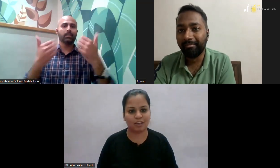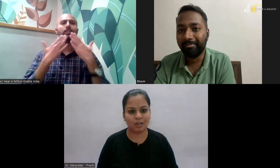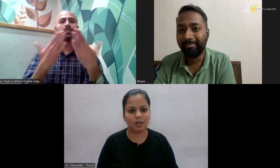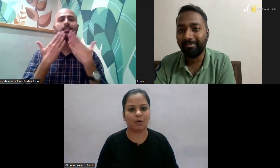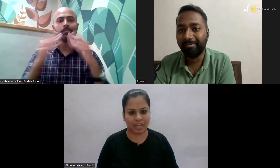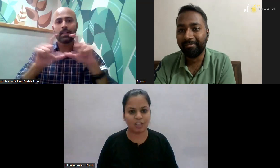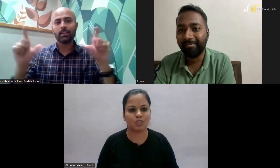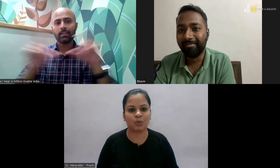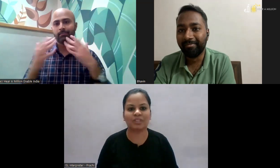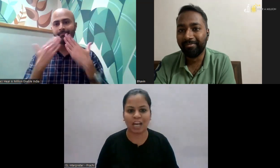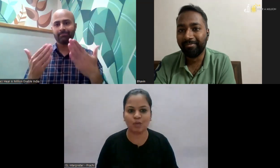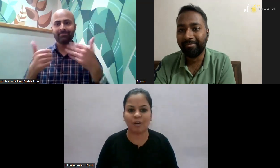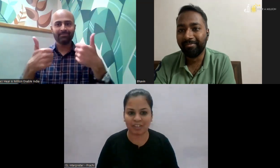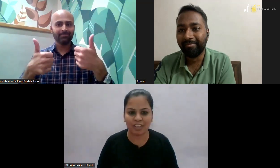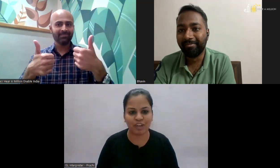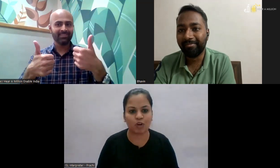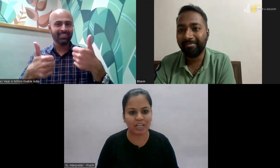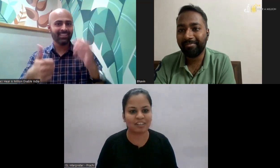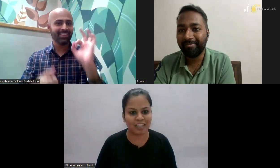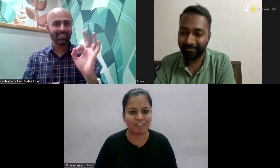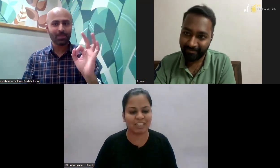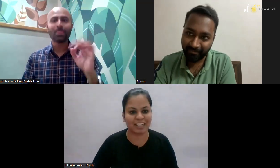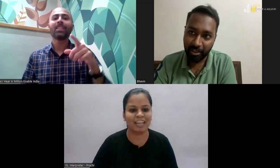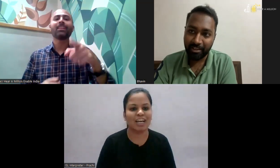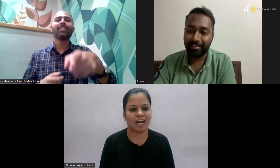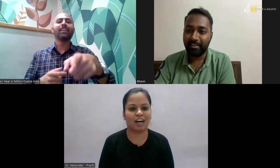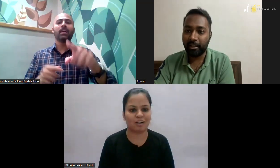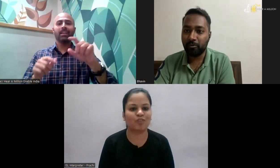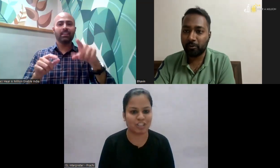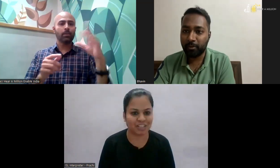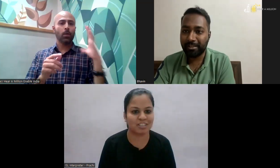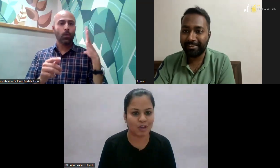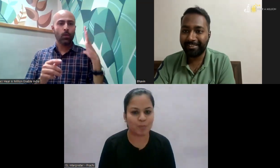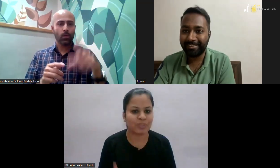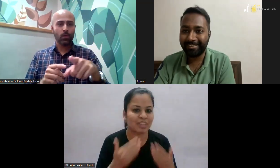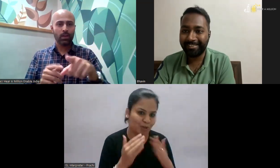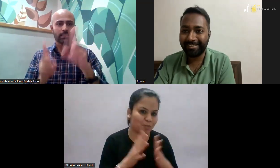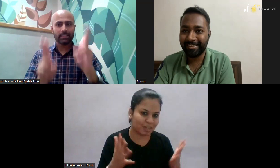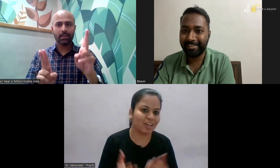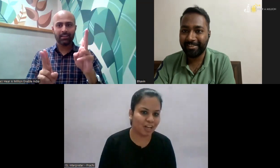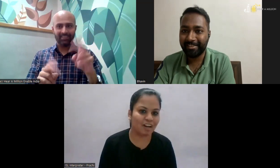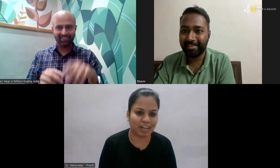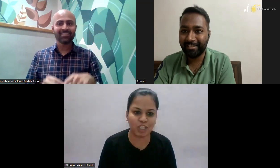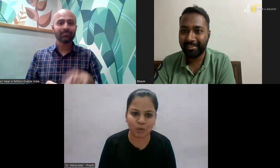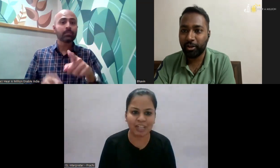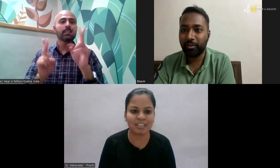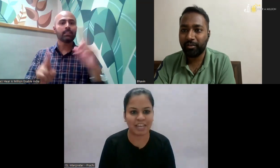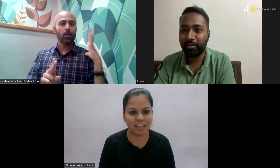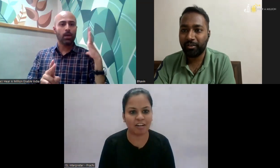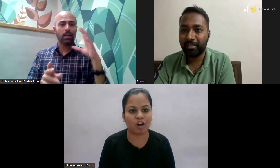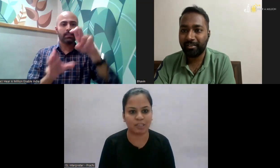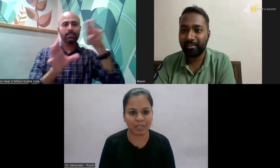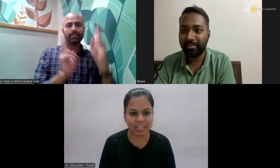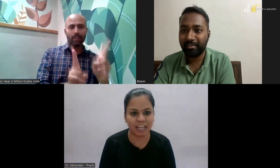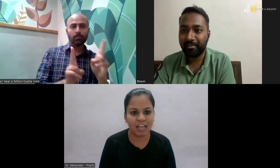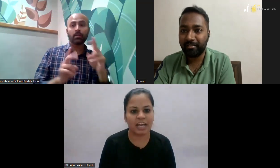yes. Okay, so thank you, Bhavin. We are quite clear with the Thank you so much. questions. All right, you can stay